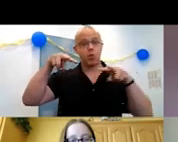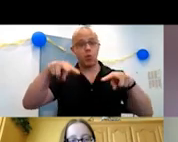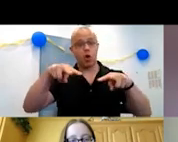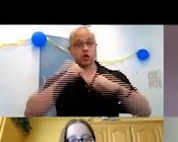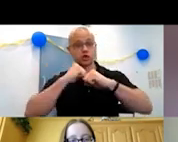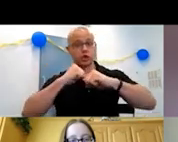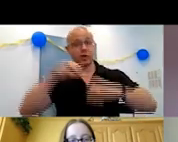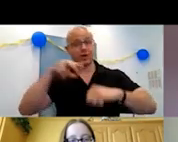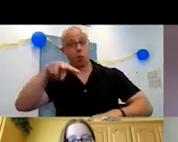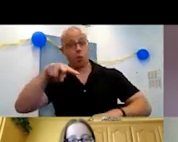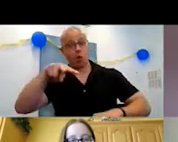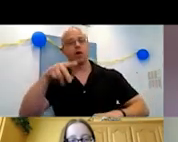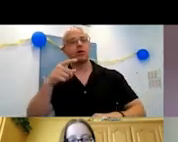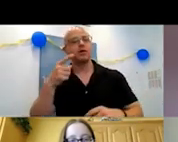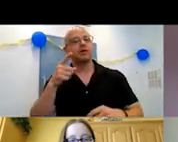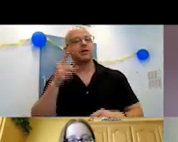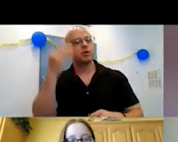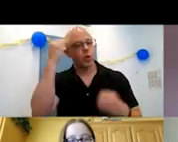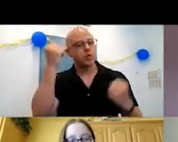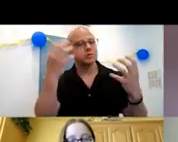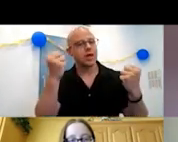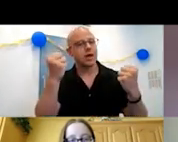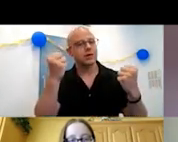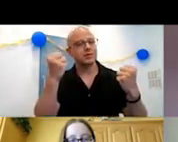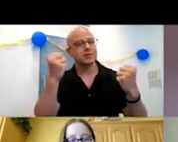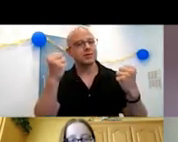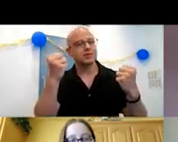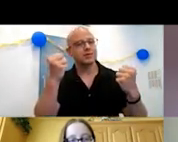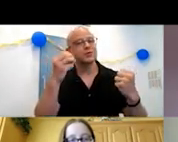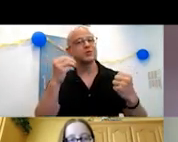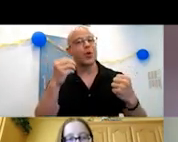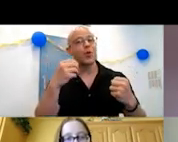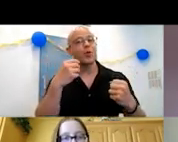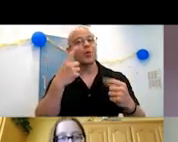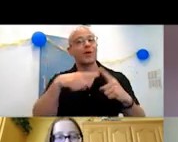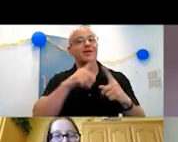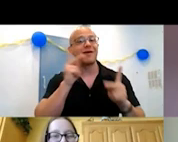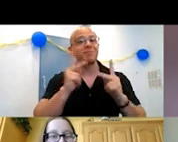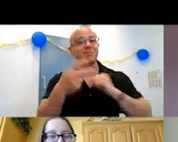people, for example, the camera and security are watching them.